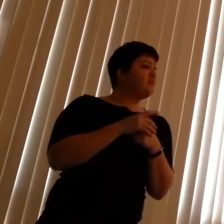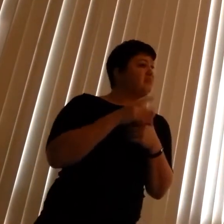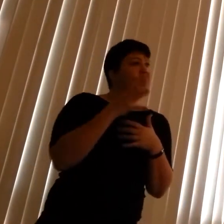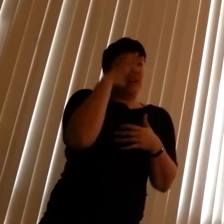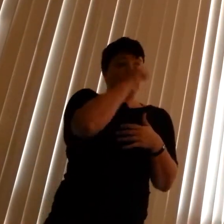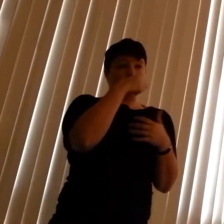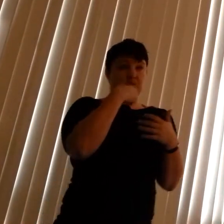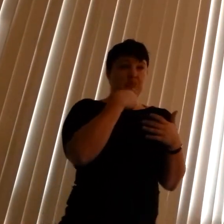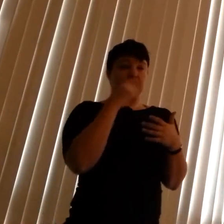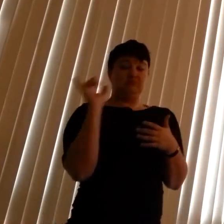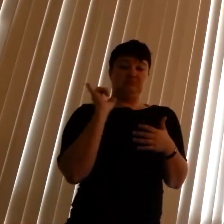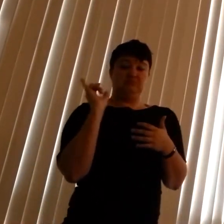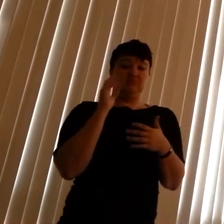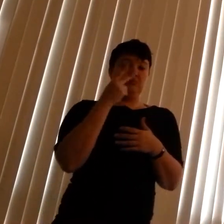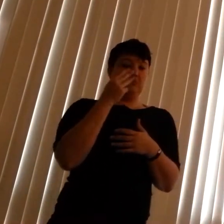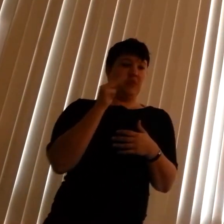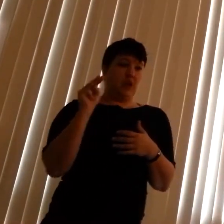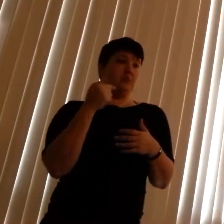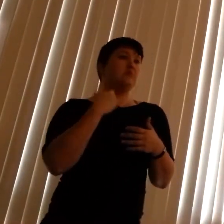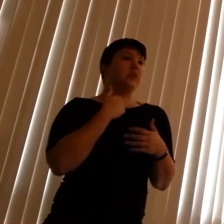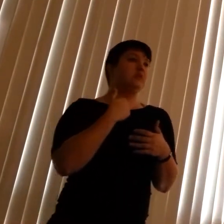here.